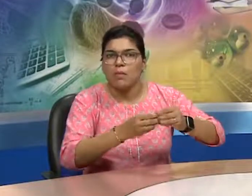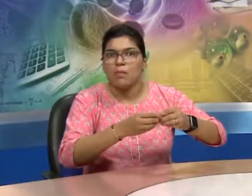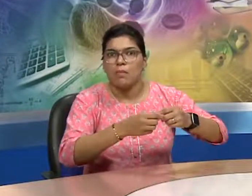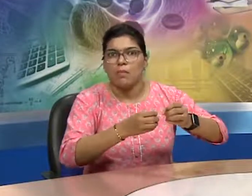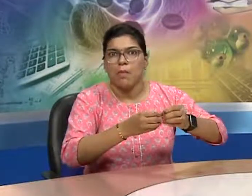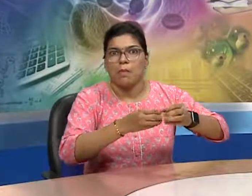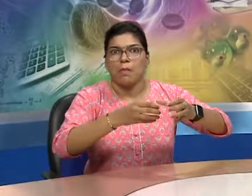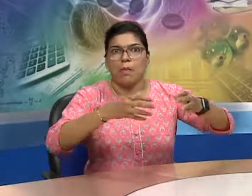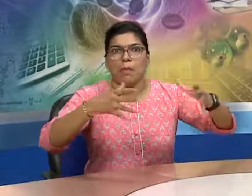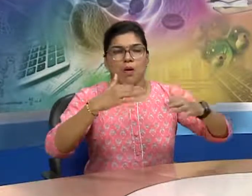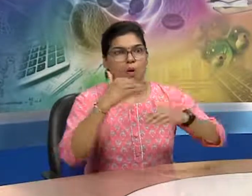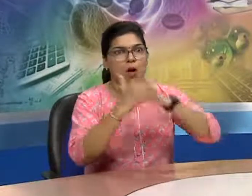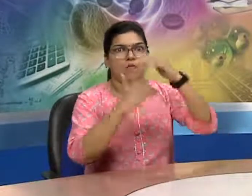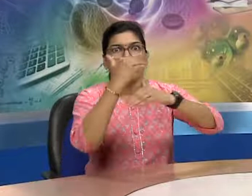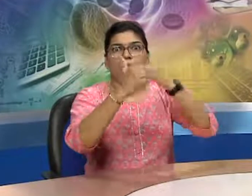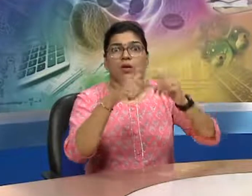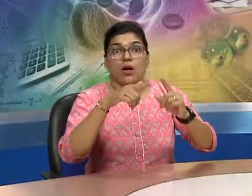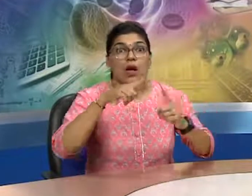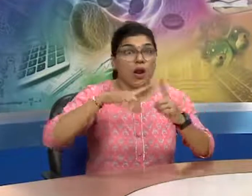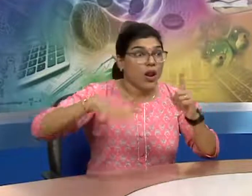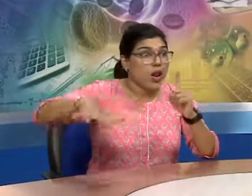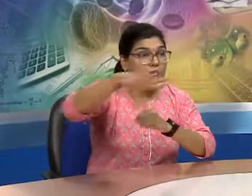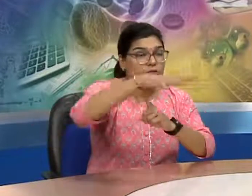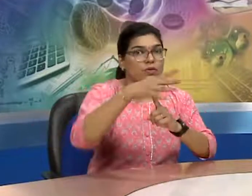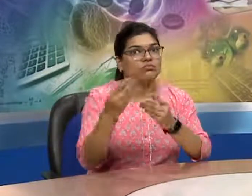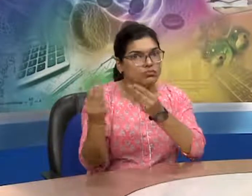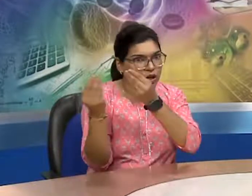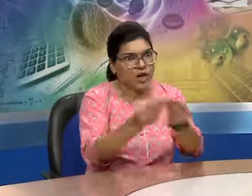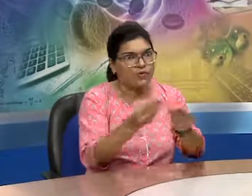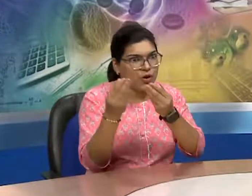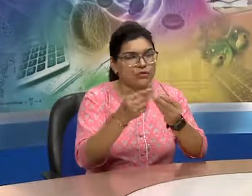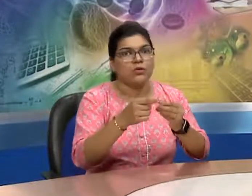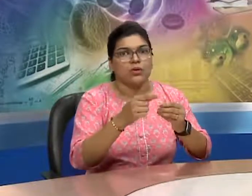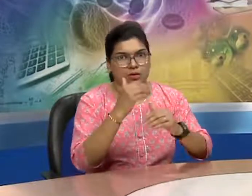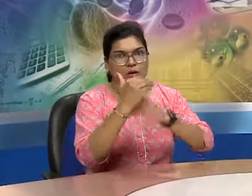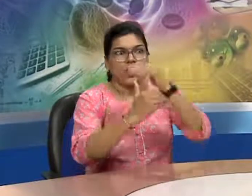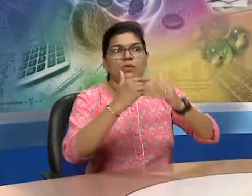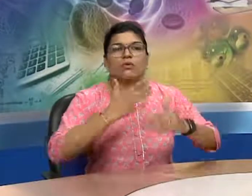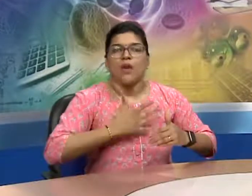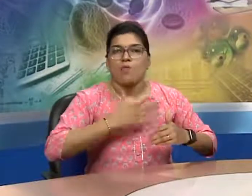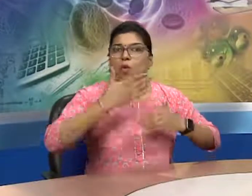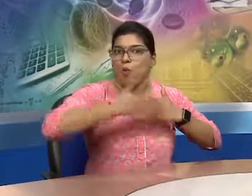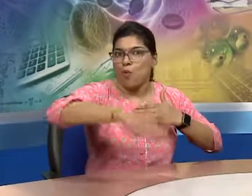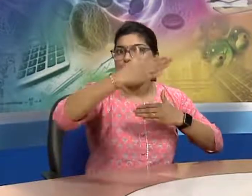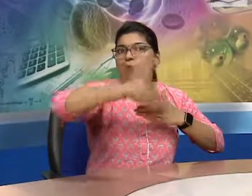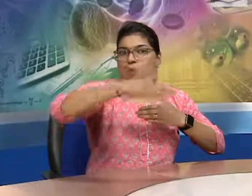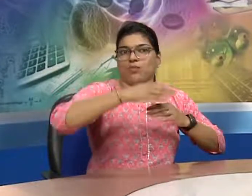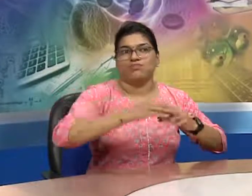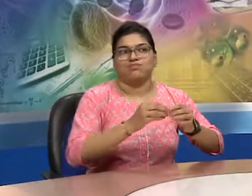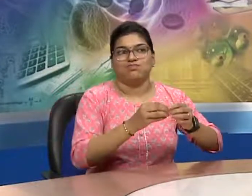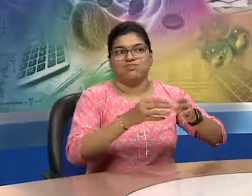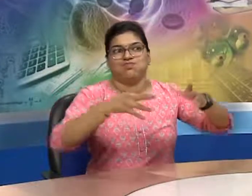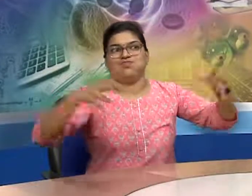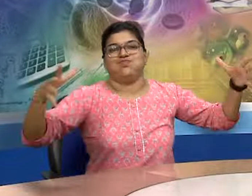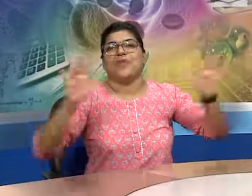And the adaptations have developed over many generations to help a species survive